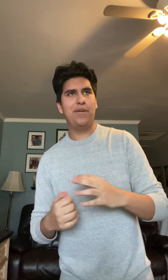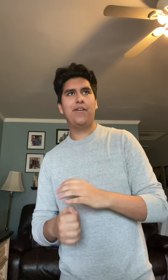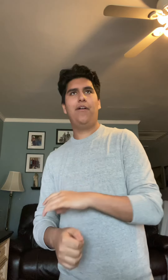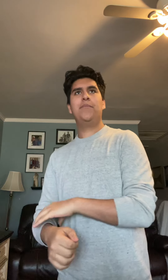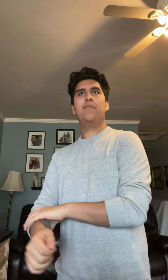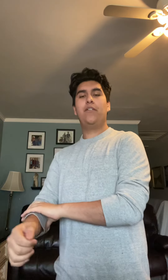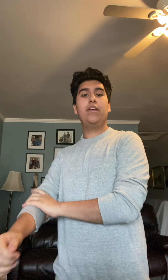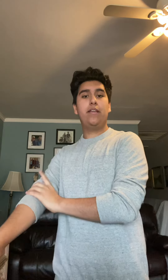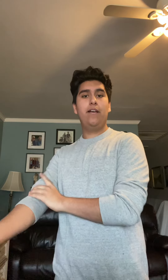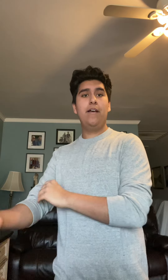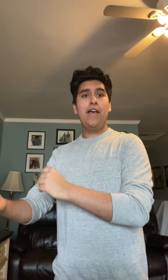Midgard.